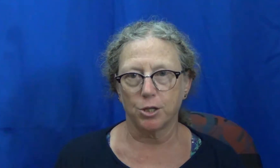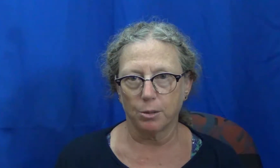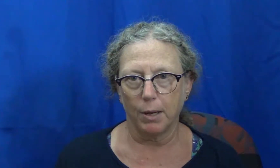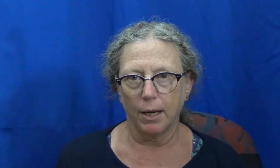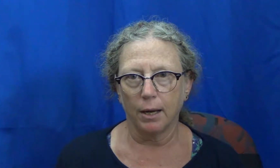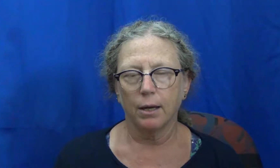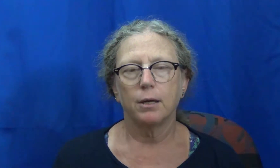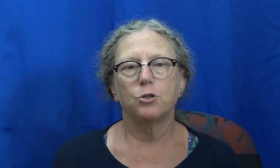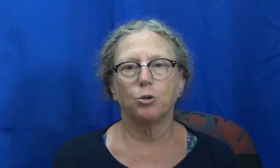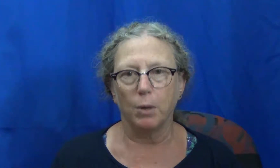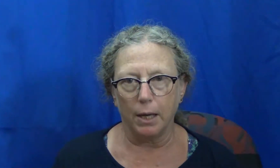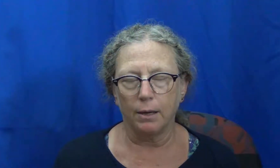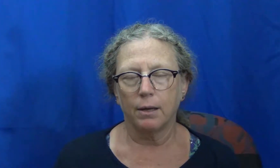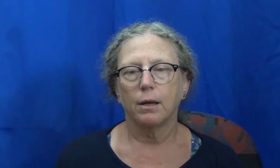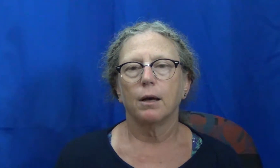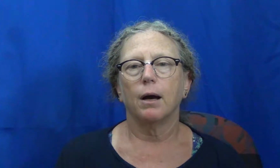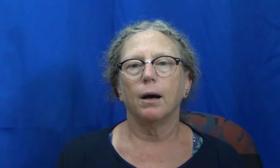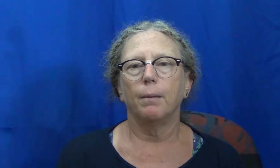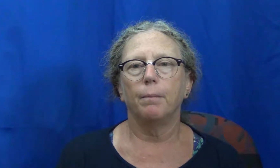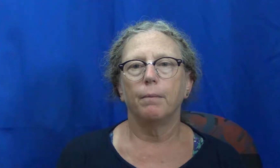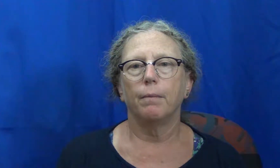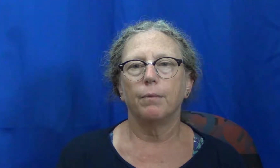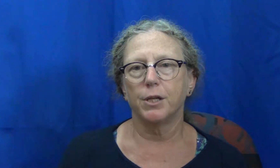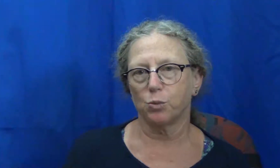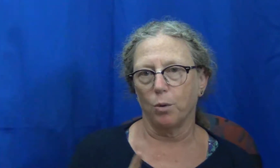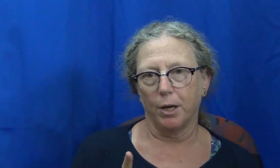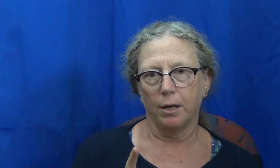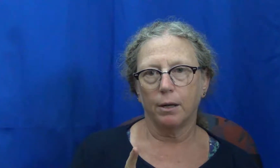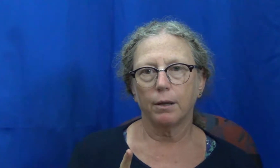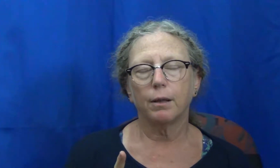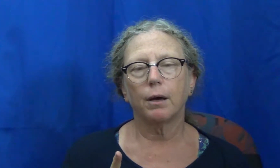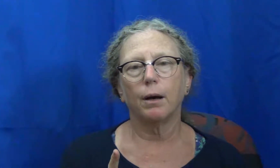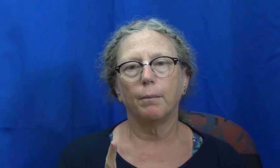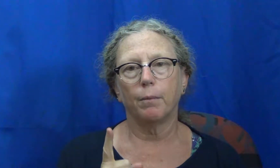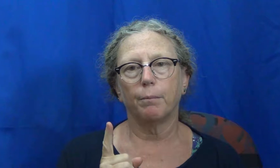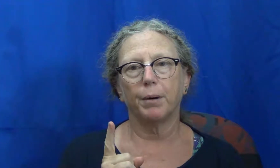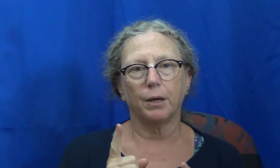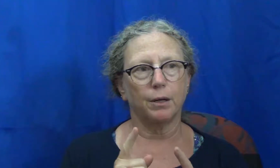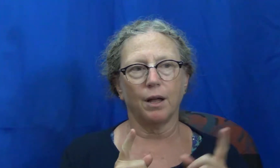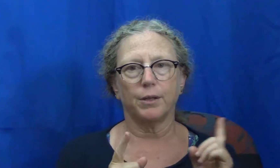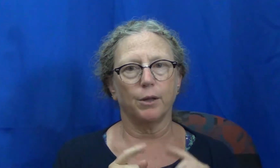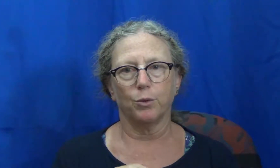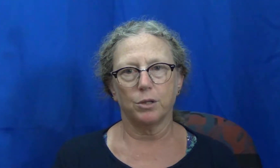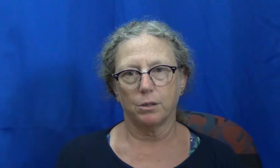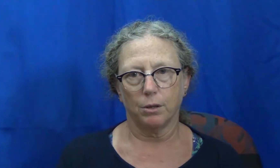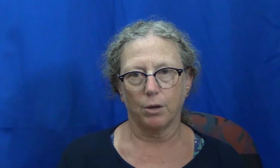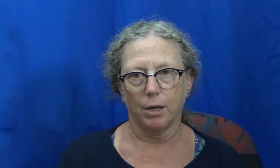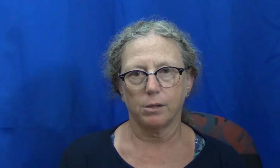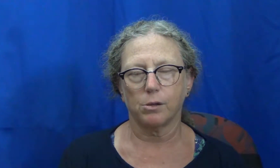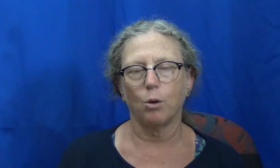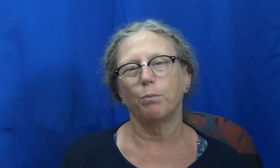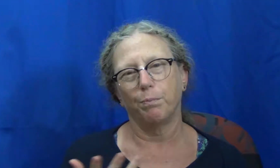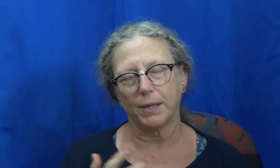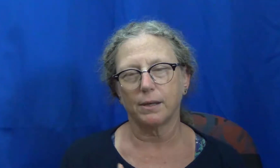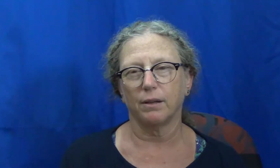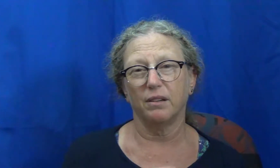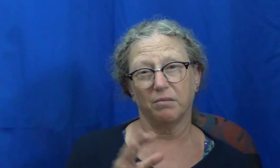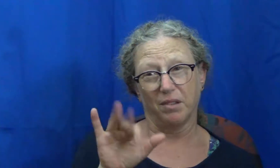the meaning to mean this woman, but not the other ones. Okay, so basically,